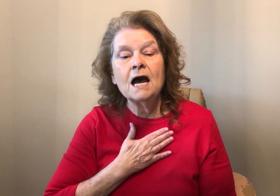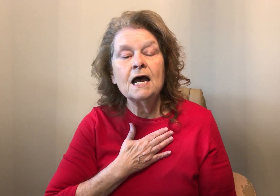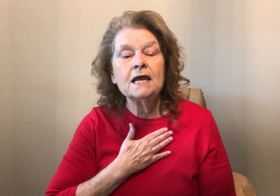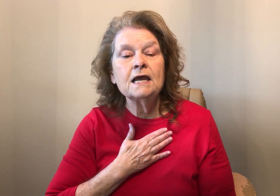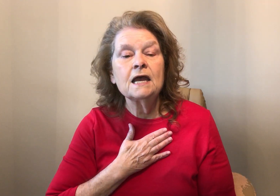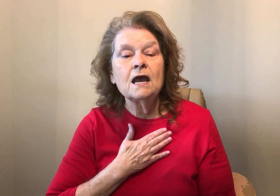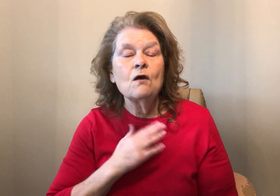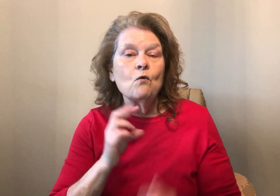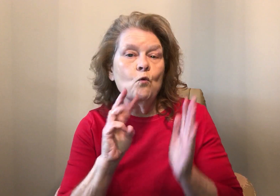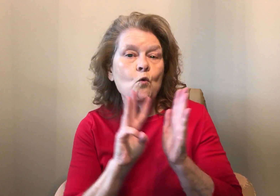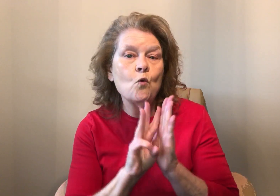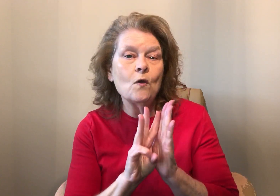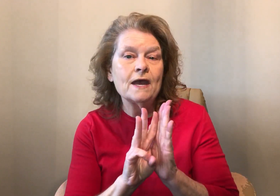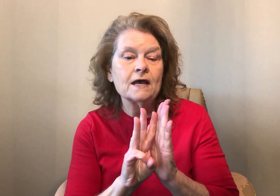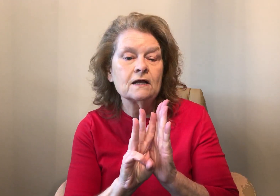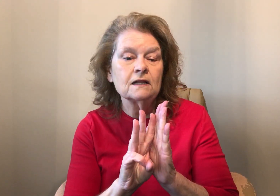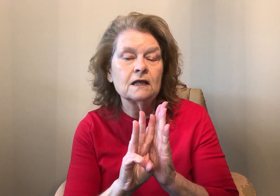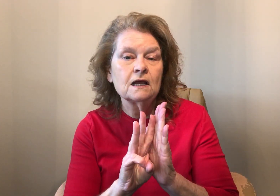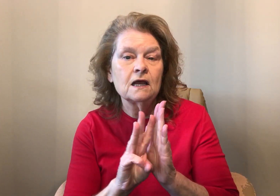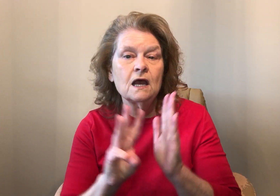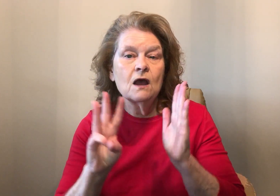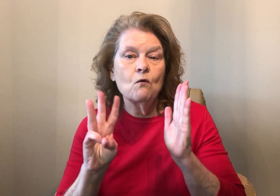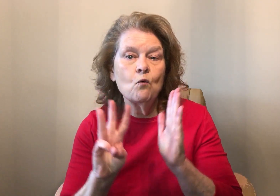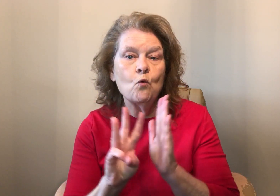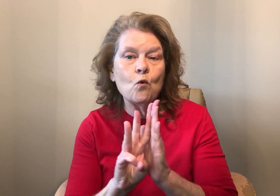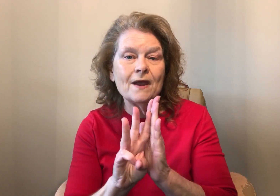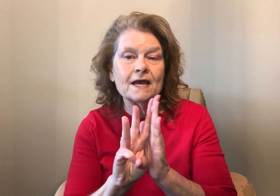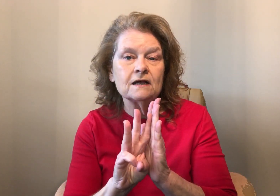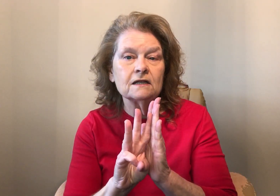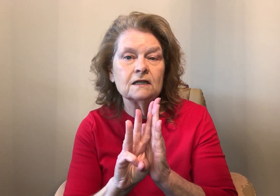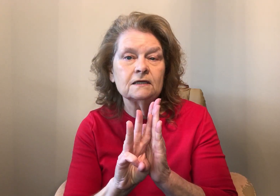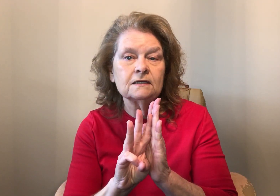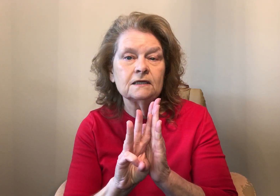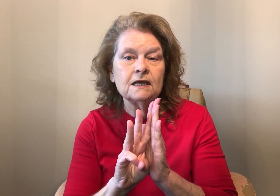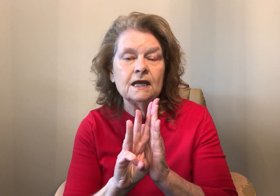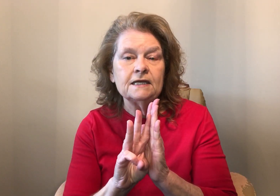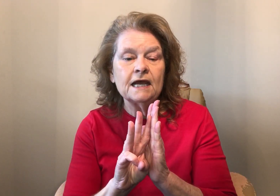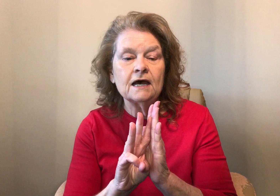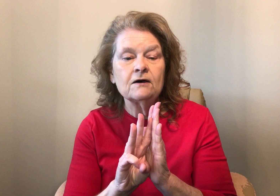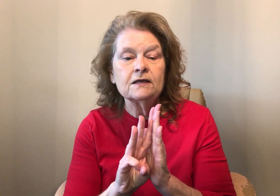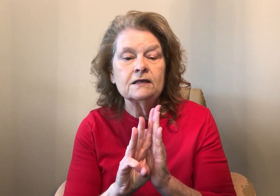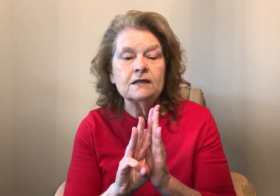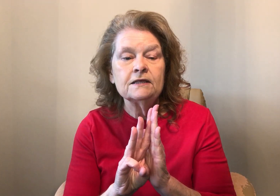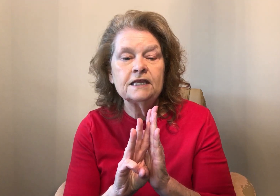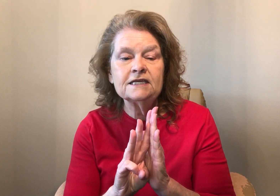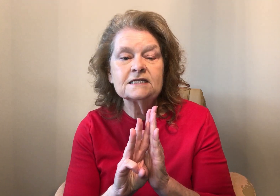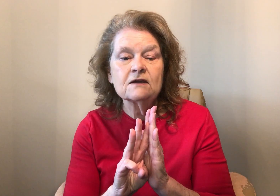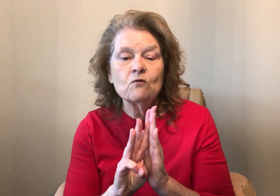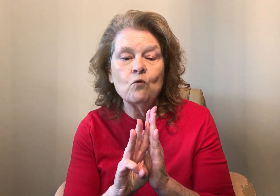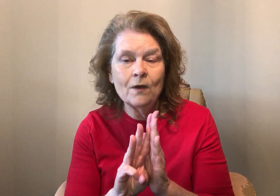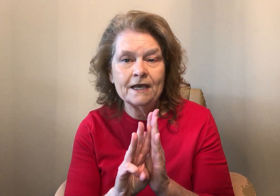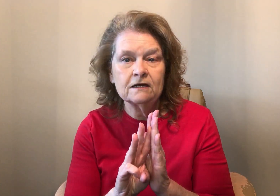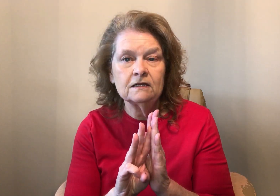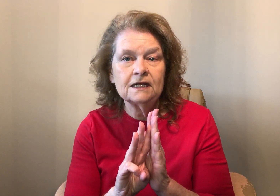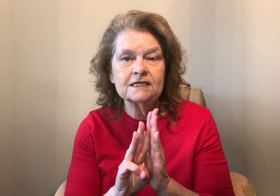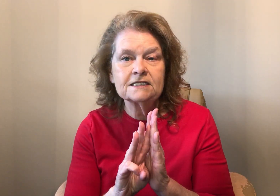my will." Will. Now, this will is